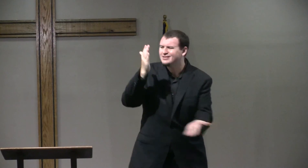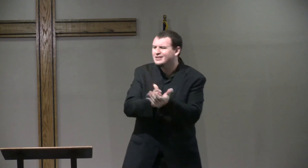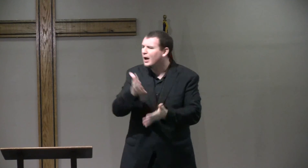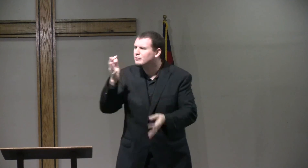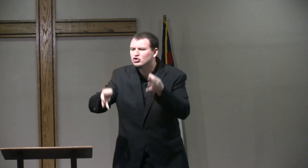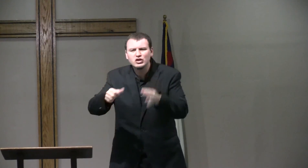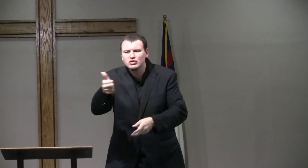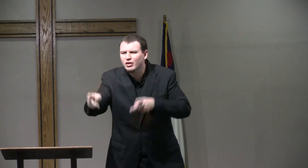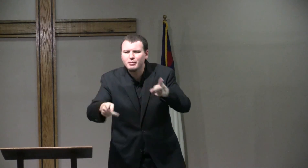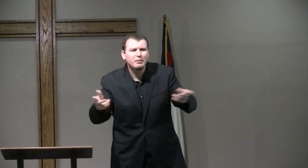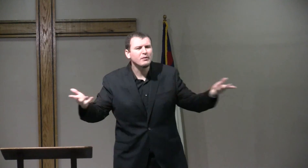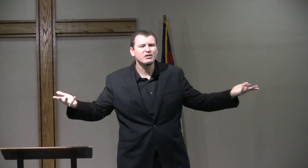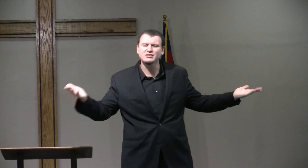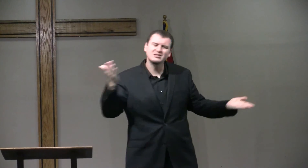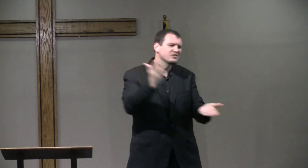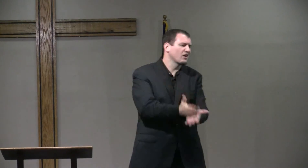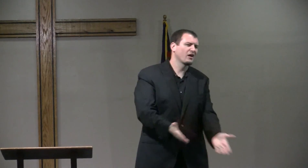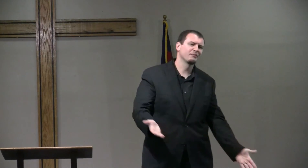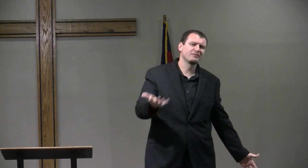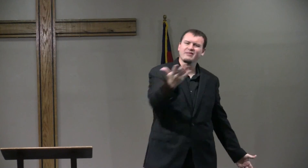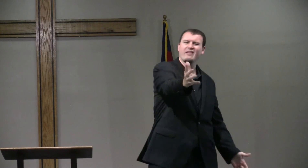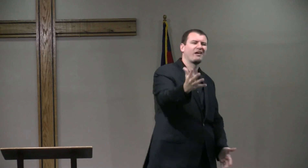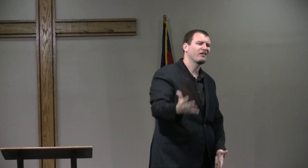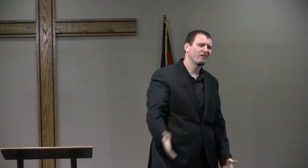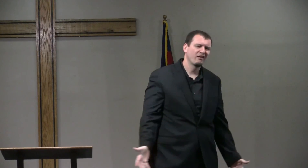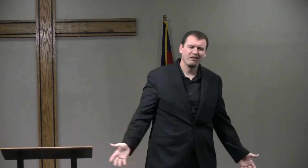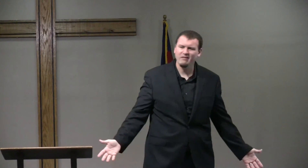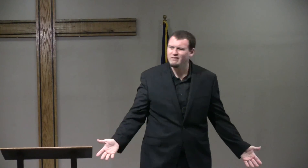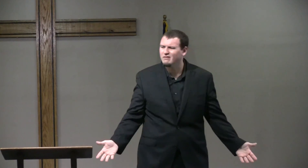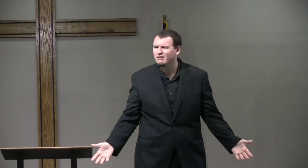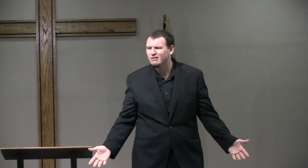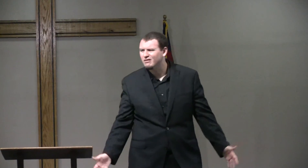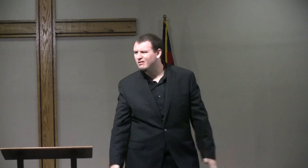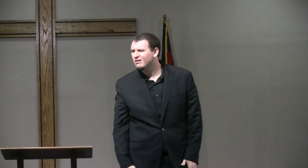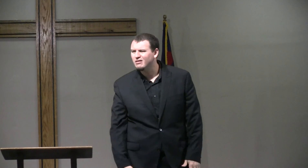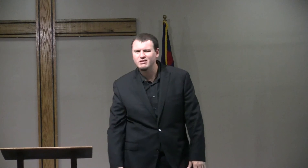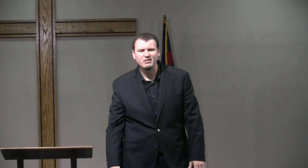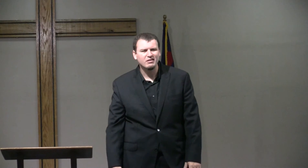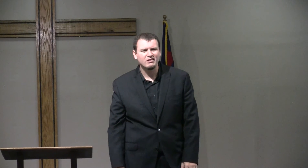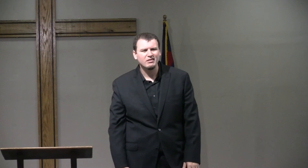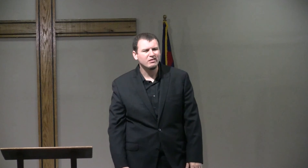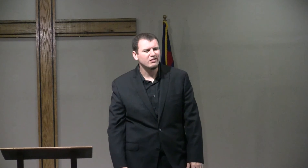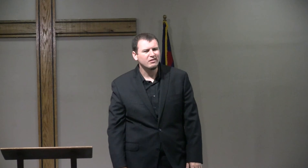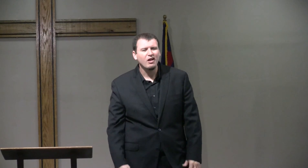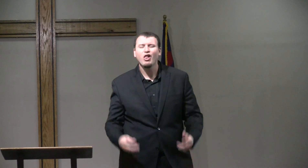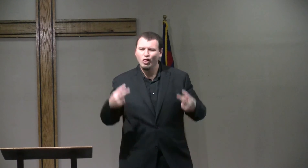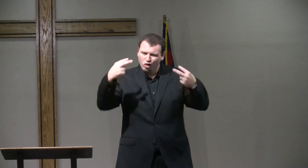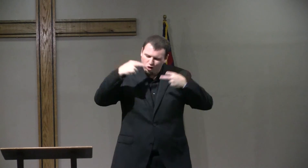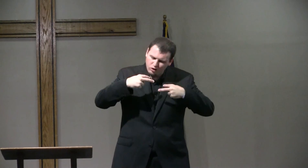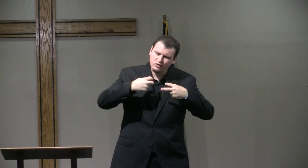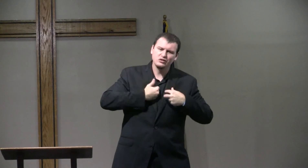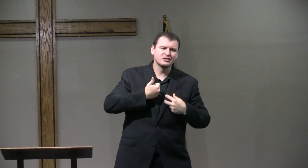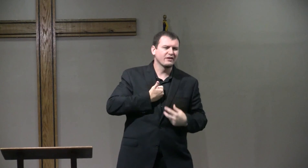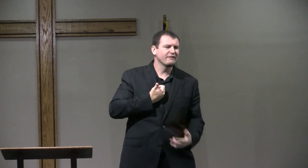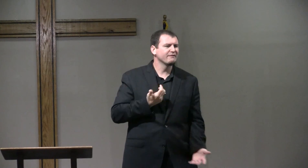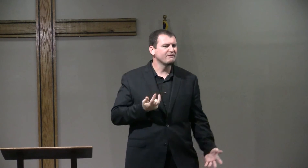if you are already saved, if you are a Christian, to stop judging other people. Look at